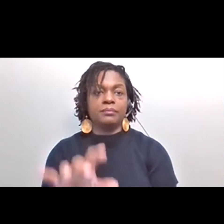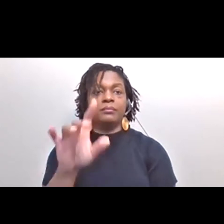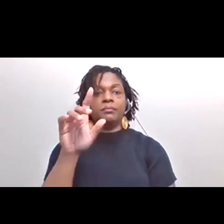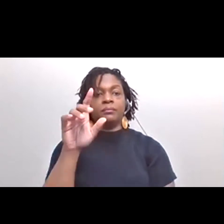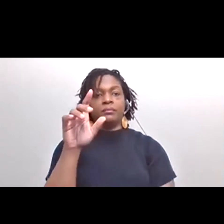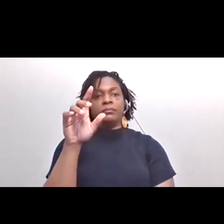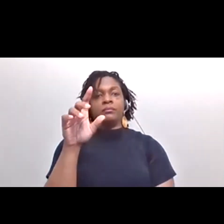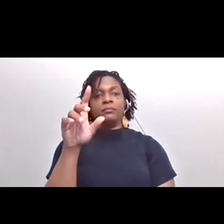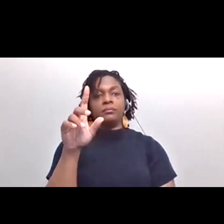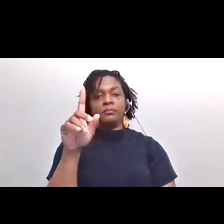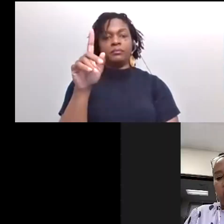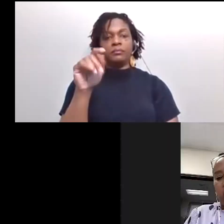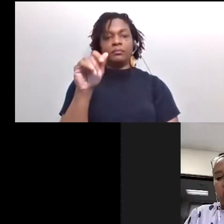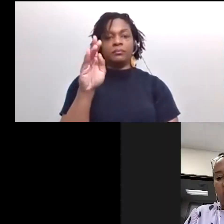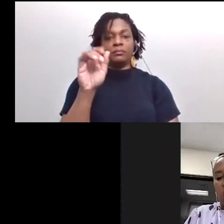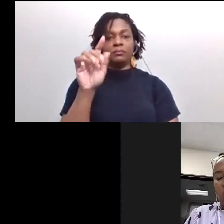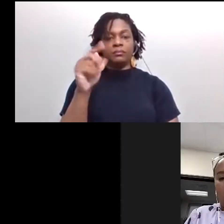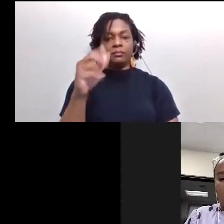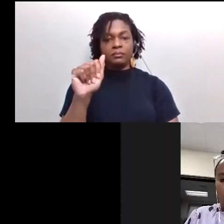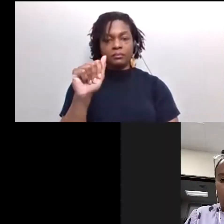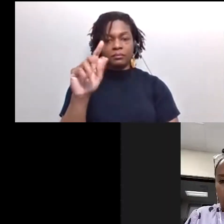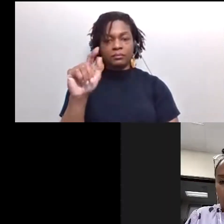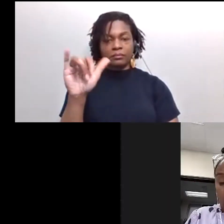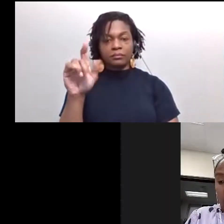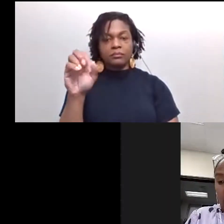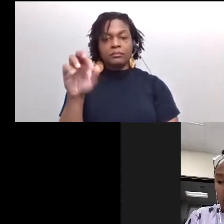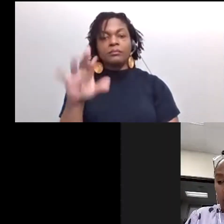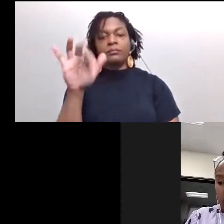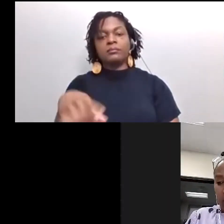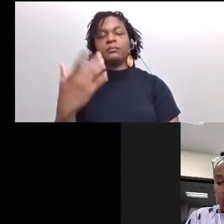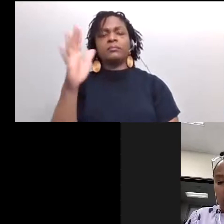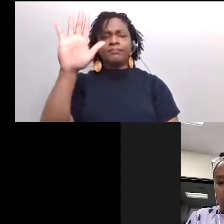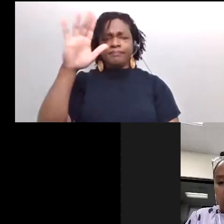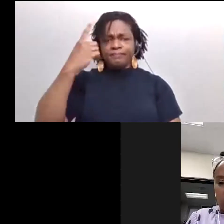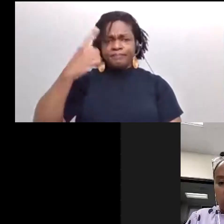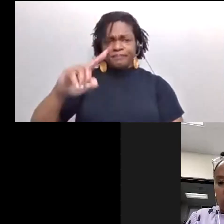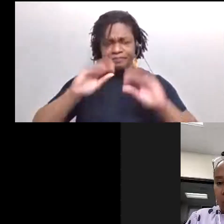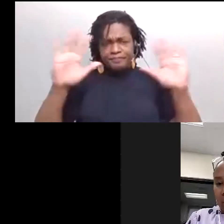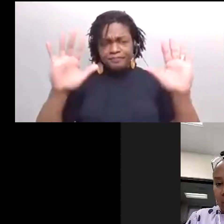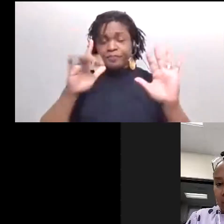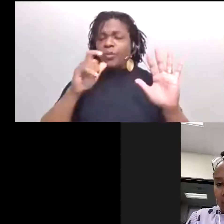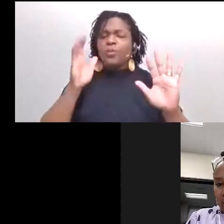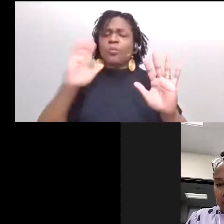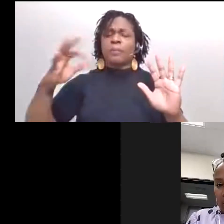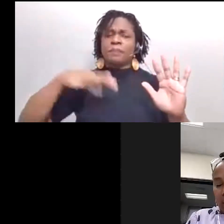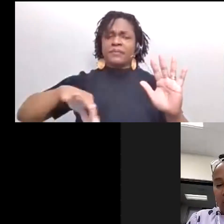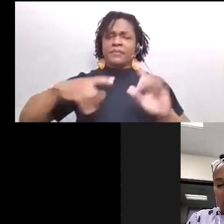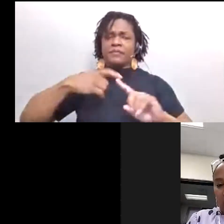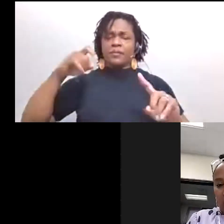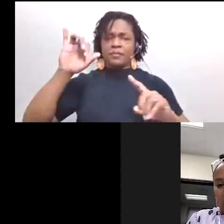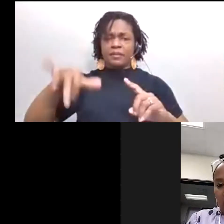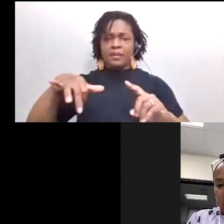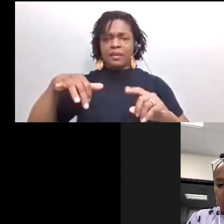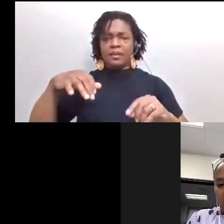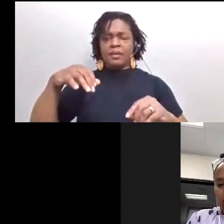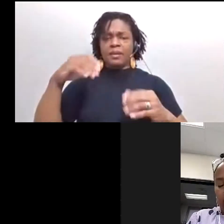only individuals that would be benefiting from what's currently been approved with the 50